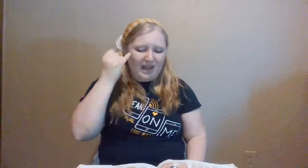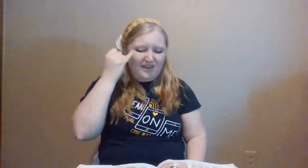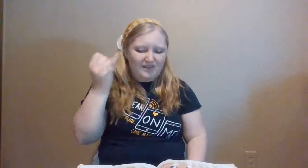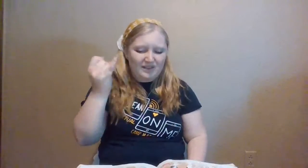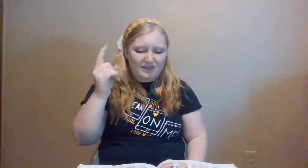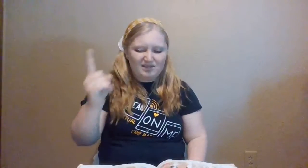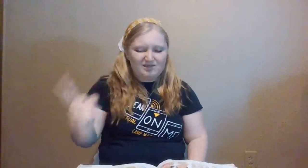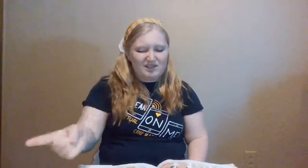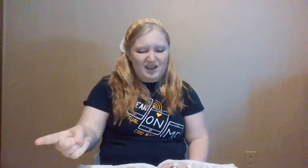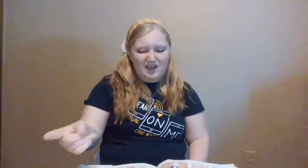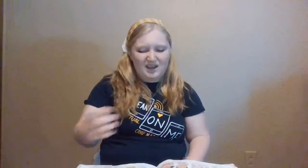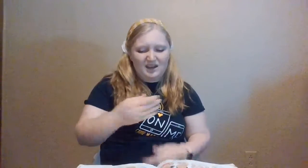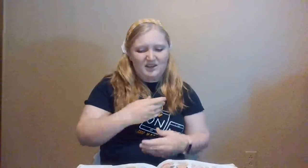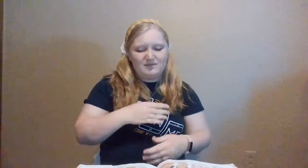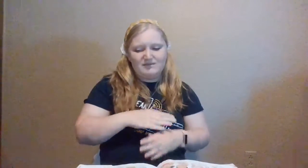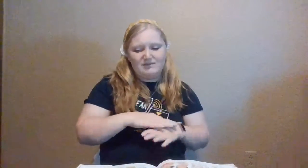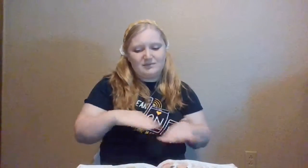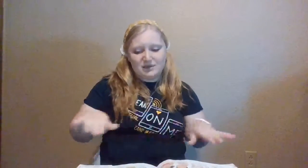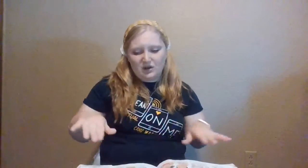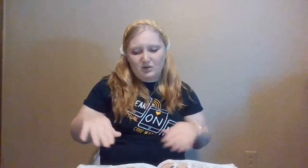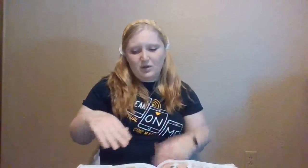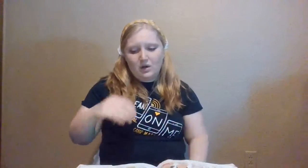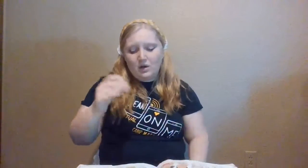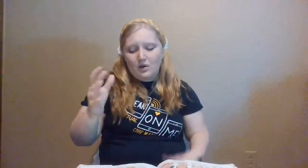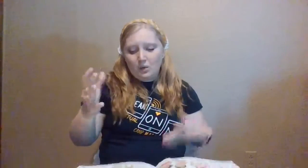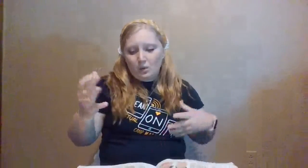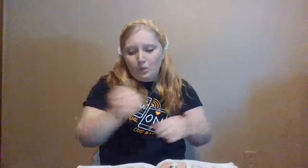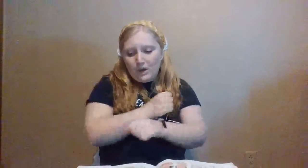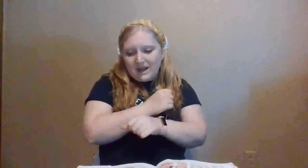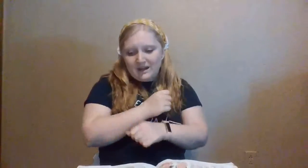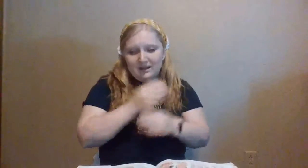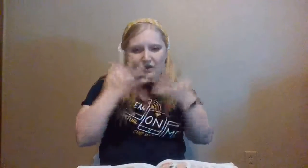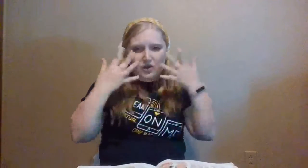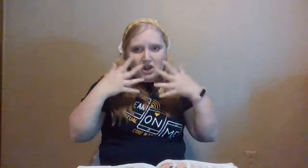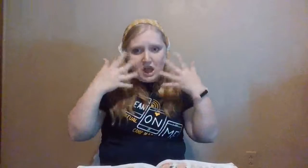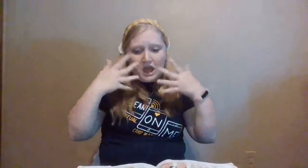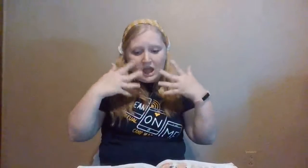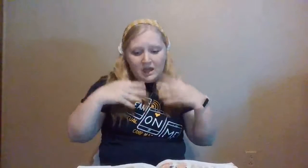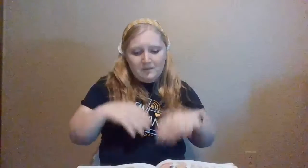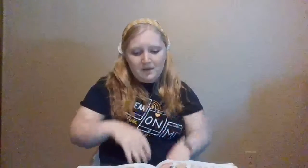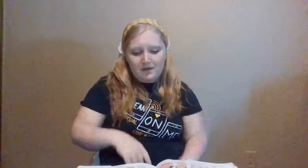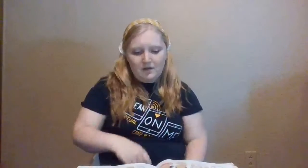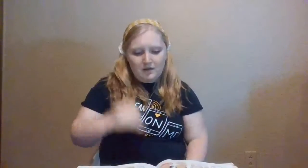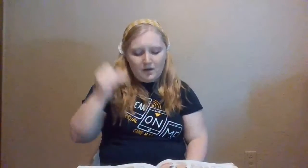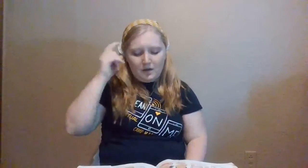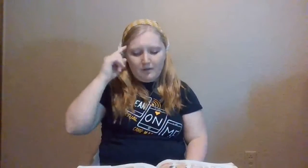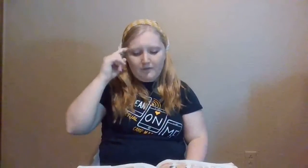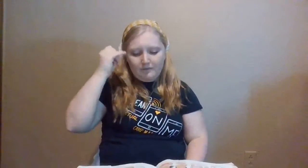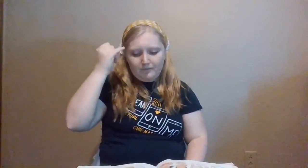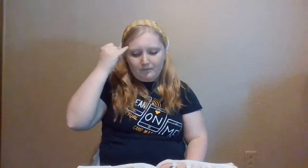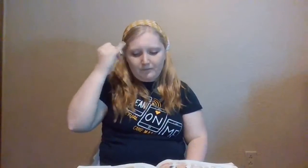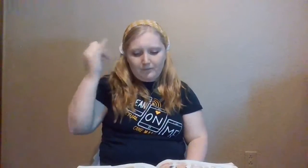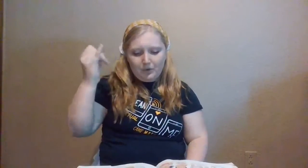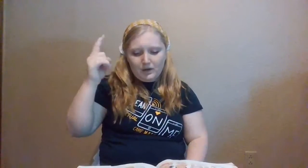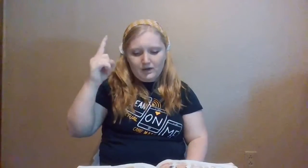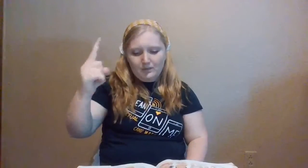If they don't win, it's a shame. For it's